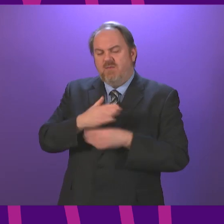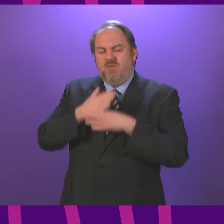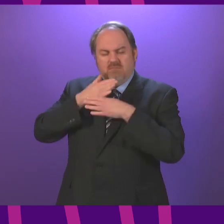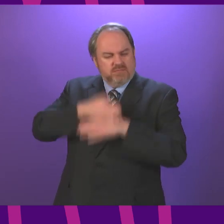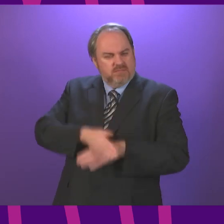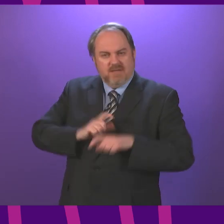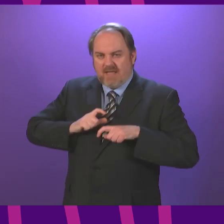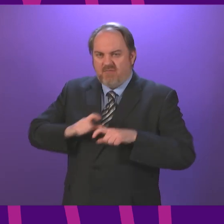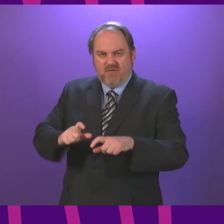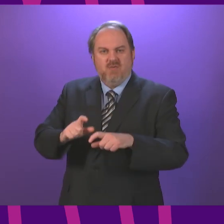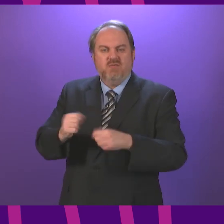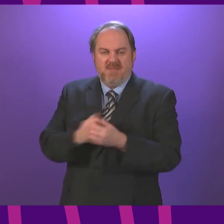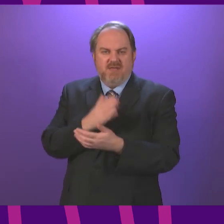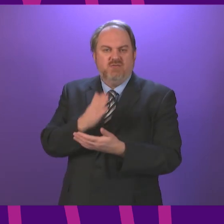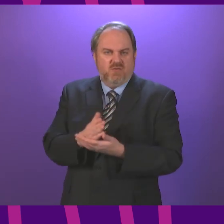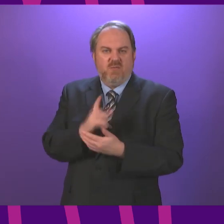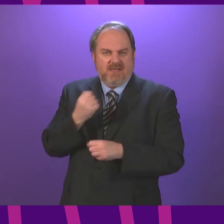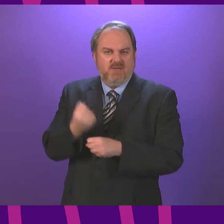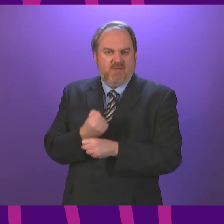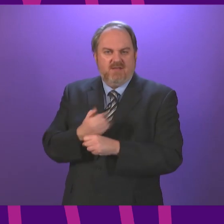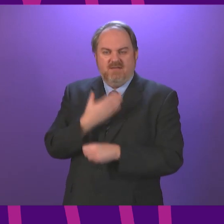we can to make sure that of that is available.